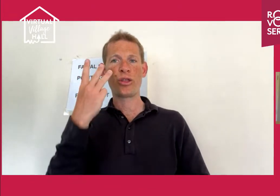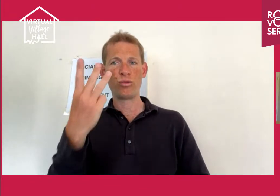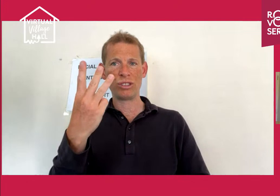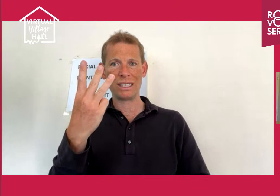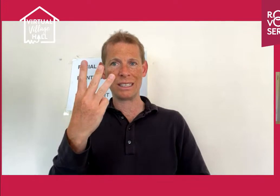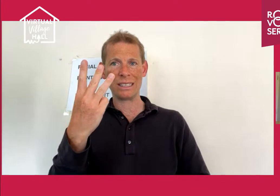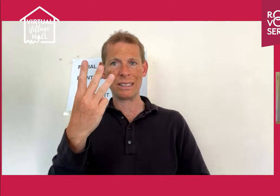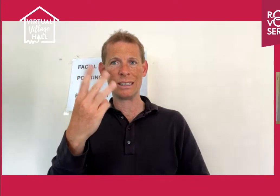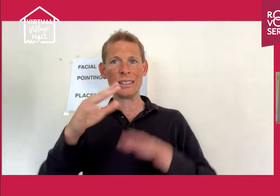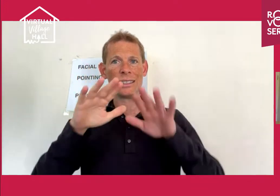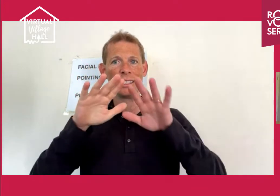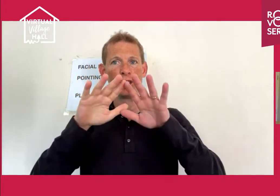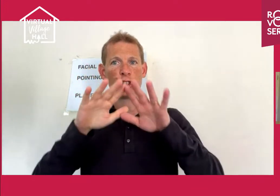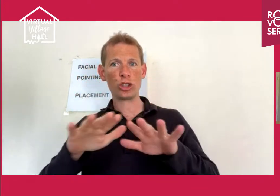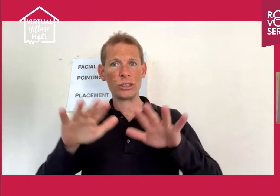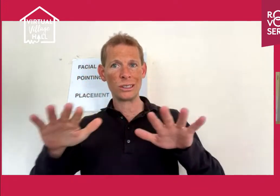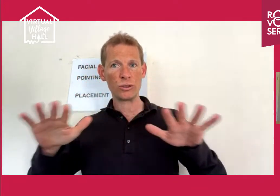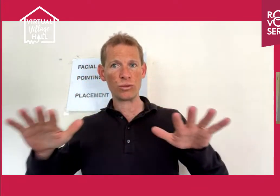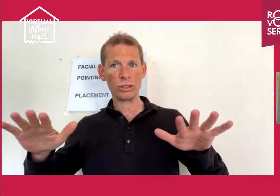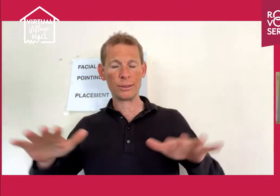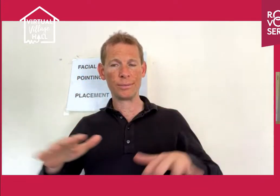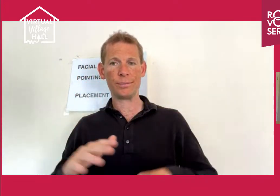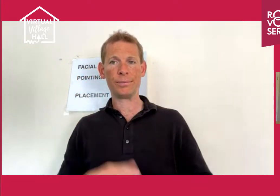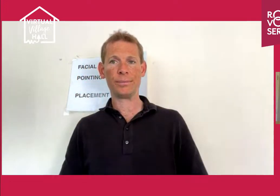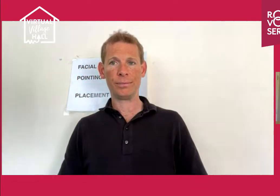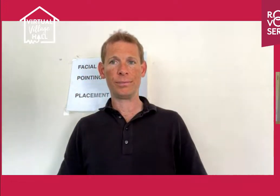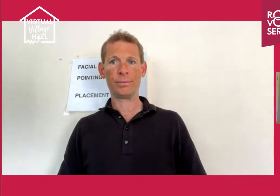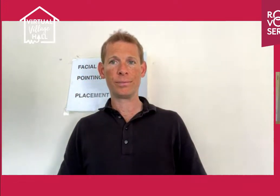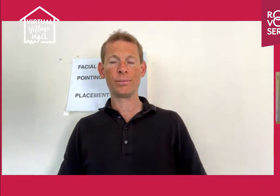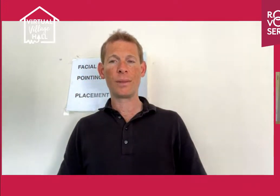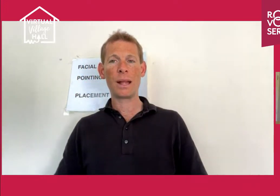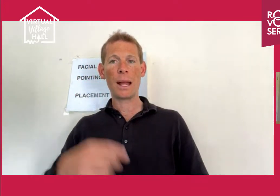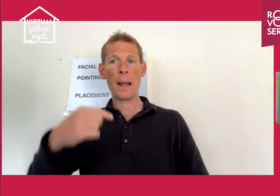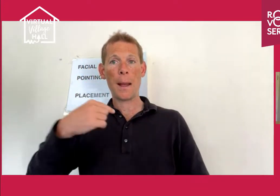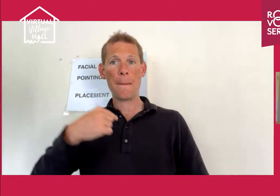I have 3 children.